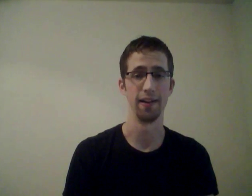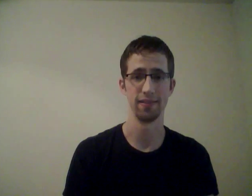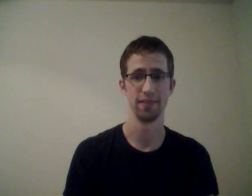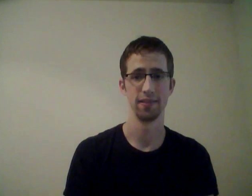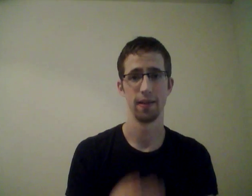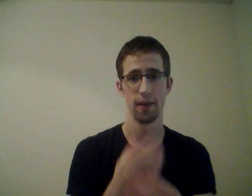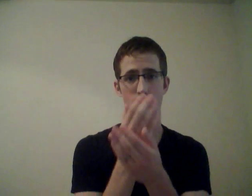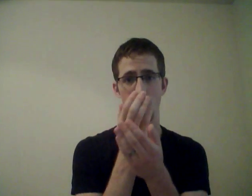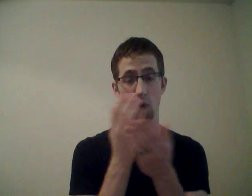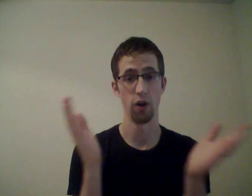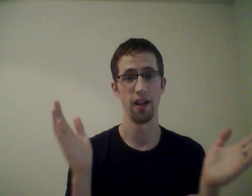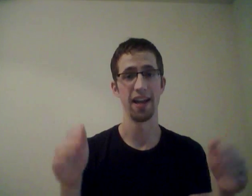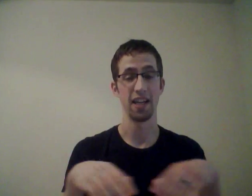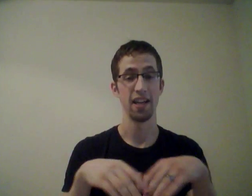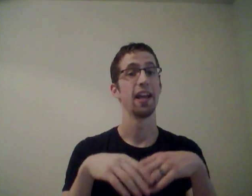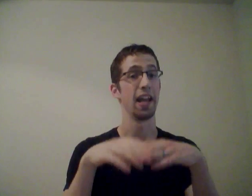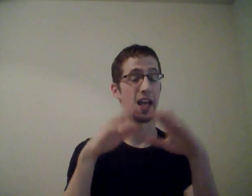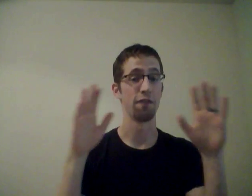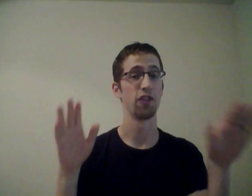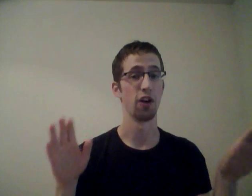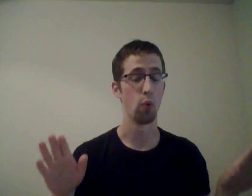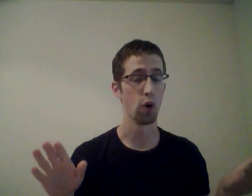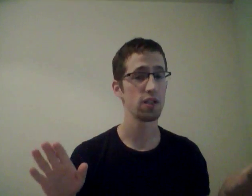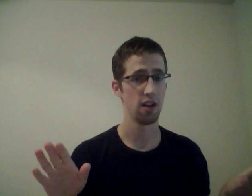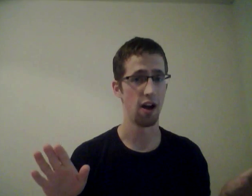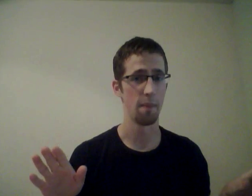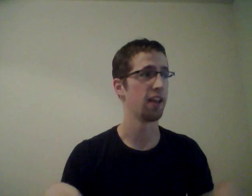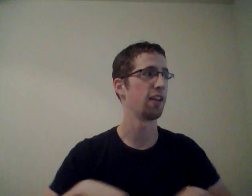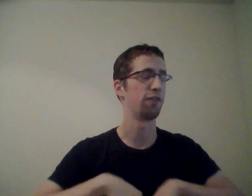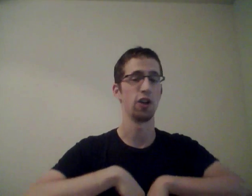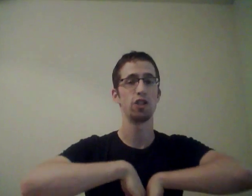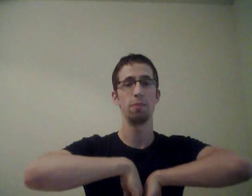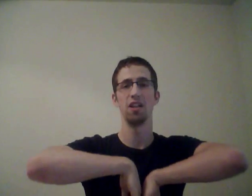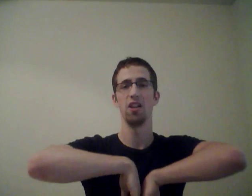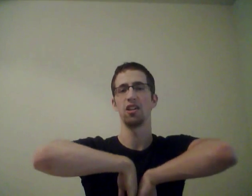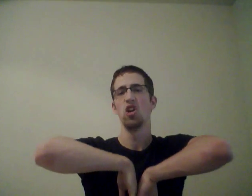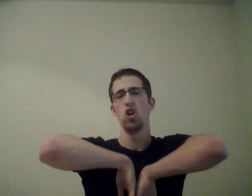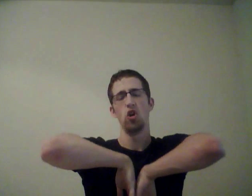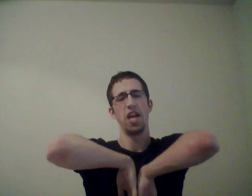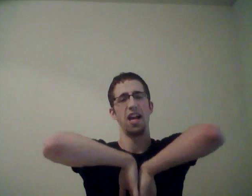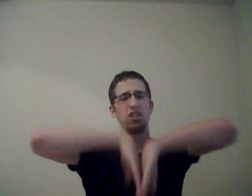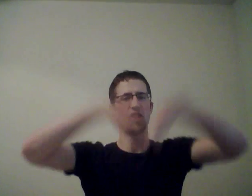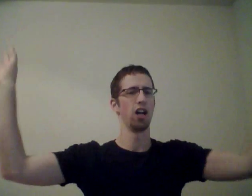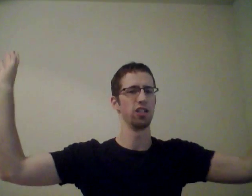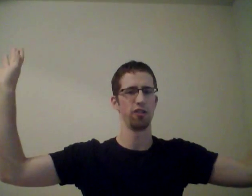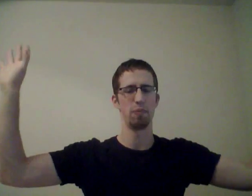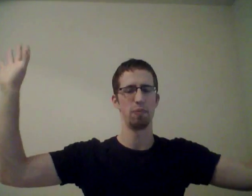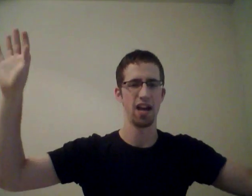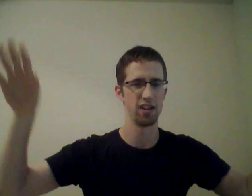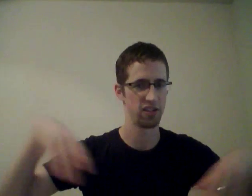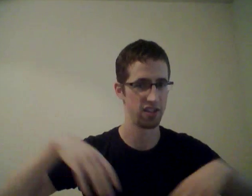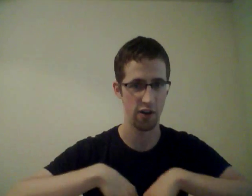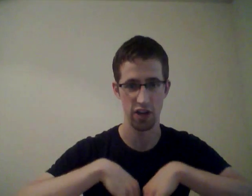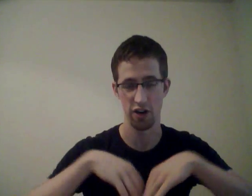None. Or like, if there were some, if there used to be like, we had tons of bananas and now they are